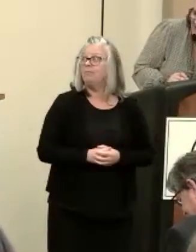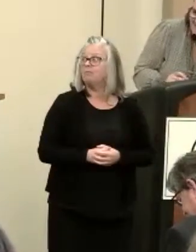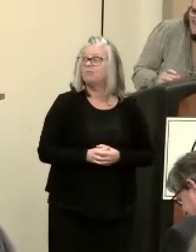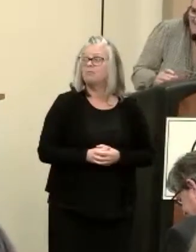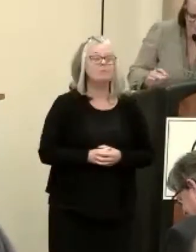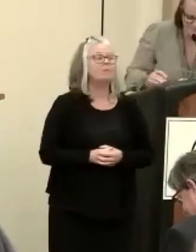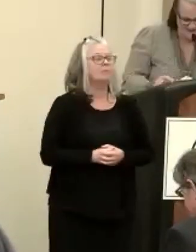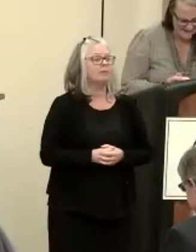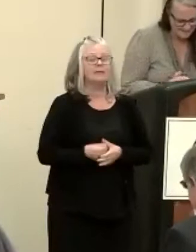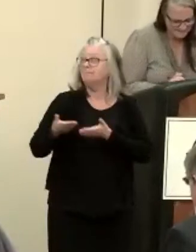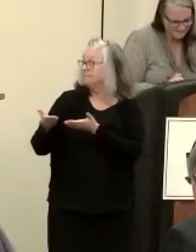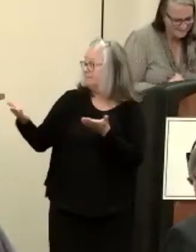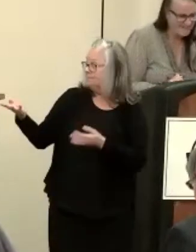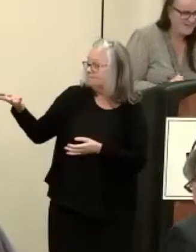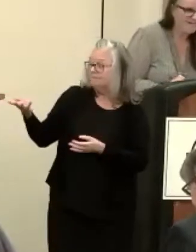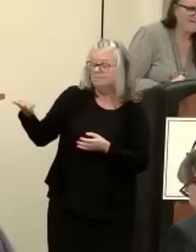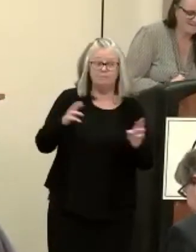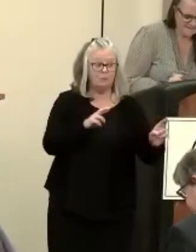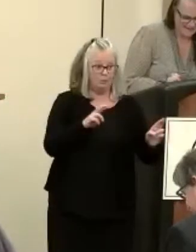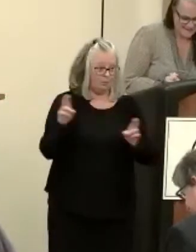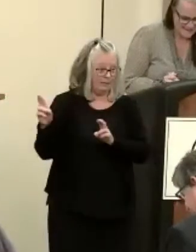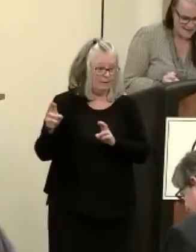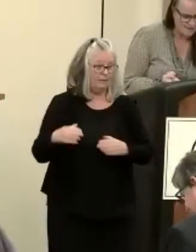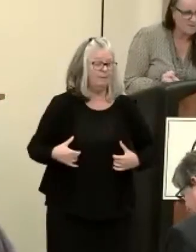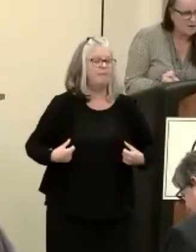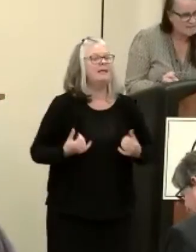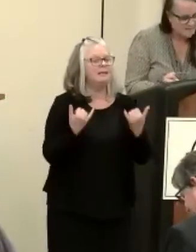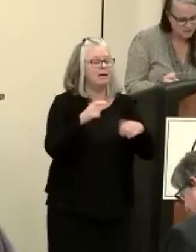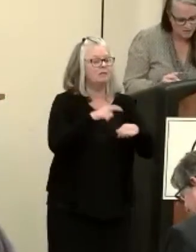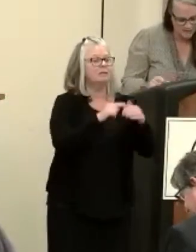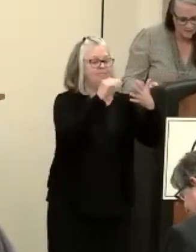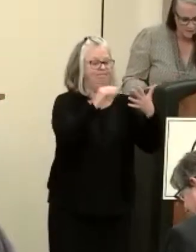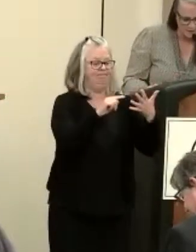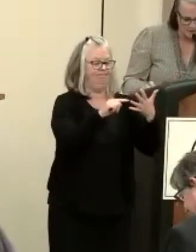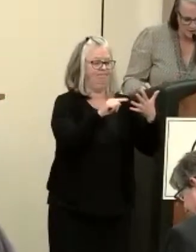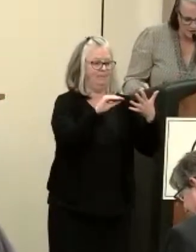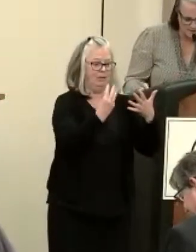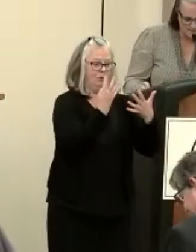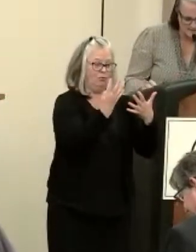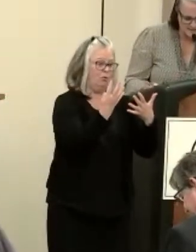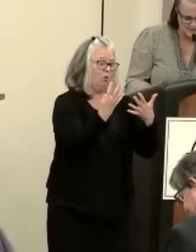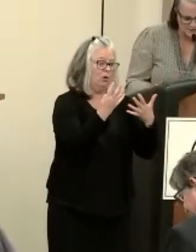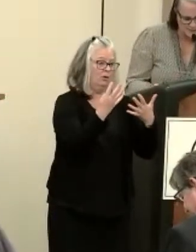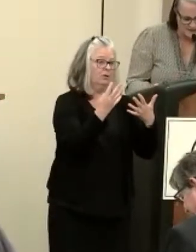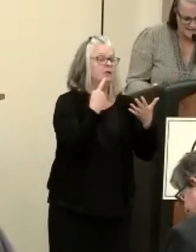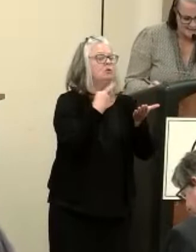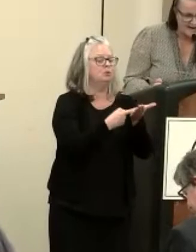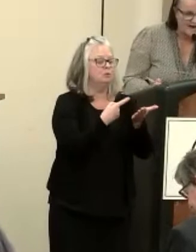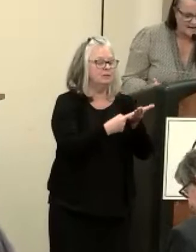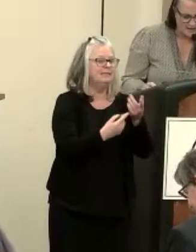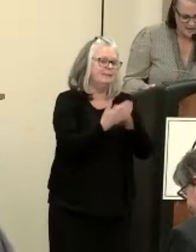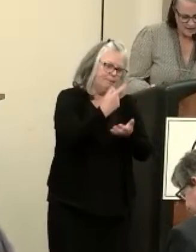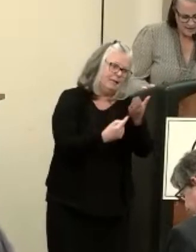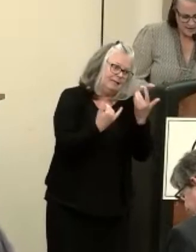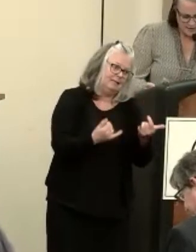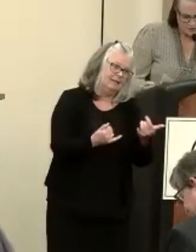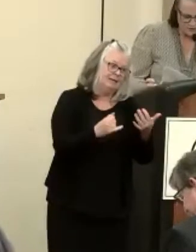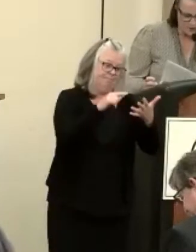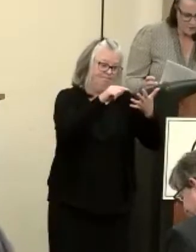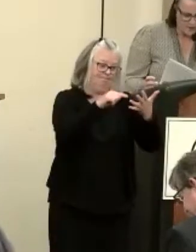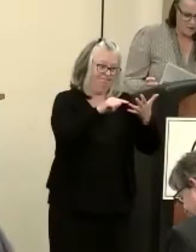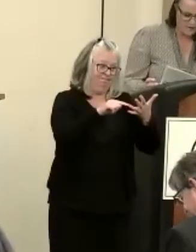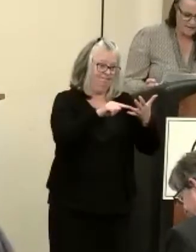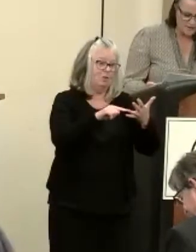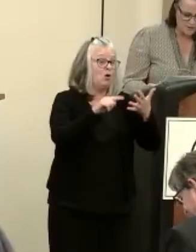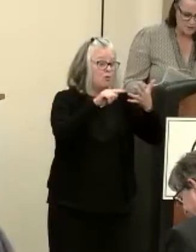and our candidates are ready, it's time to move on to issue number 4 in our discussion debate today. The